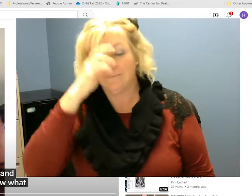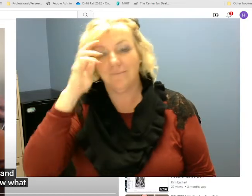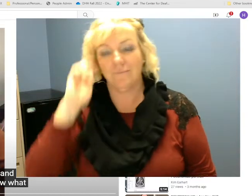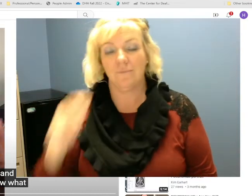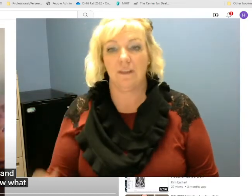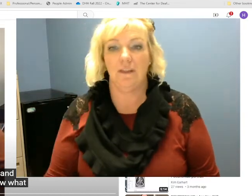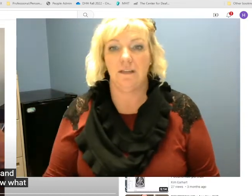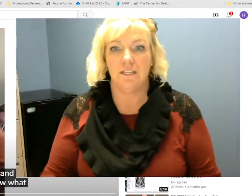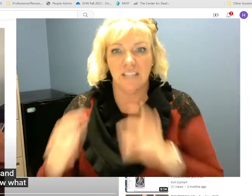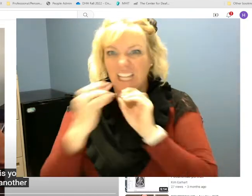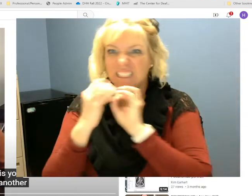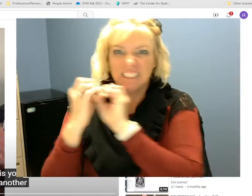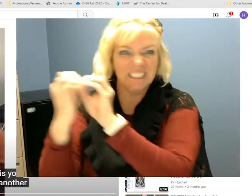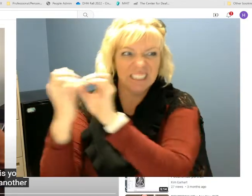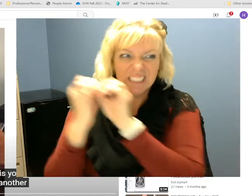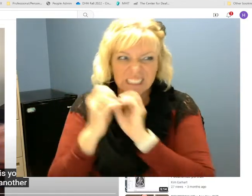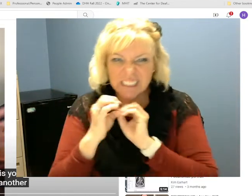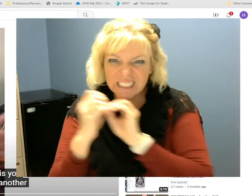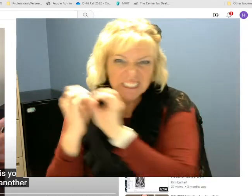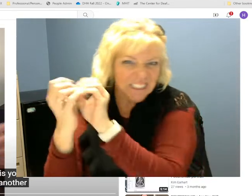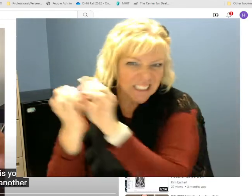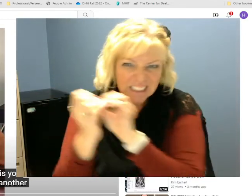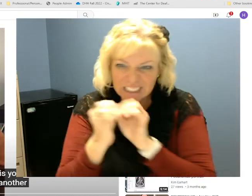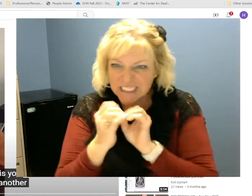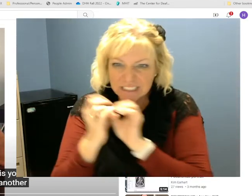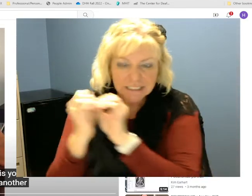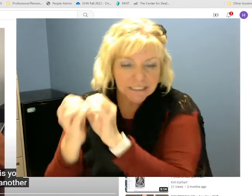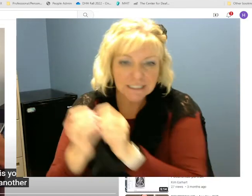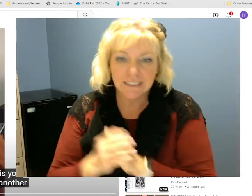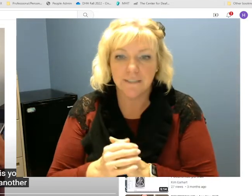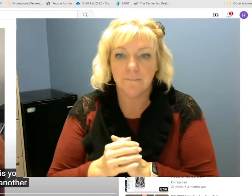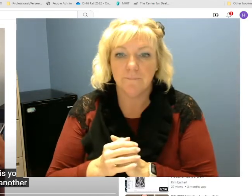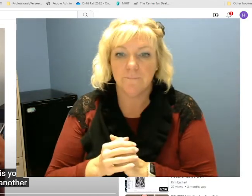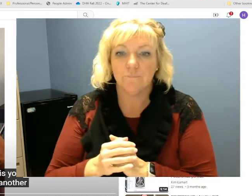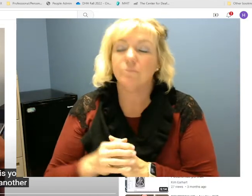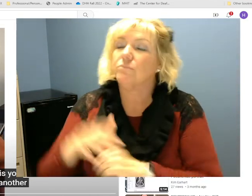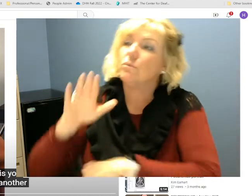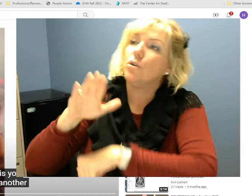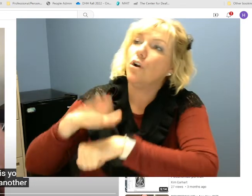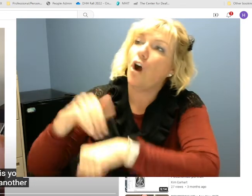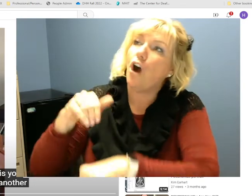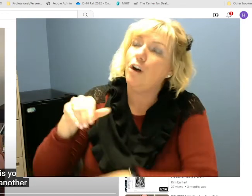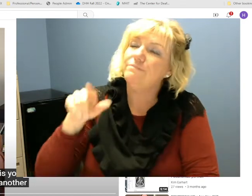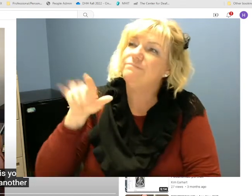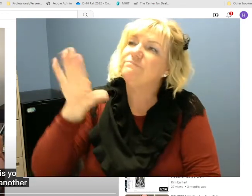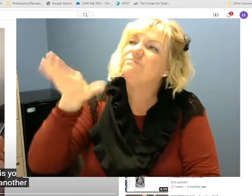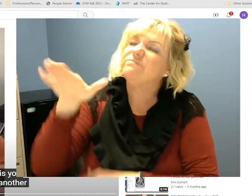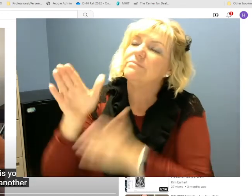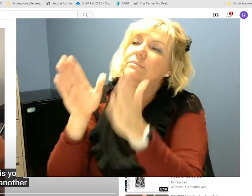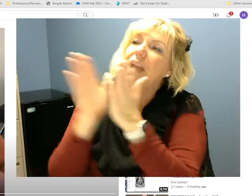so they have this, what do you mean? How can you do this? You promised me this rate. Calls in another